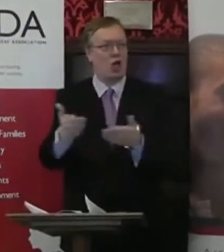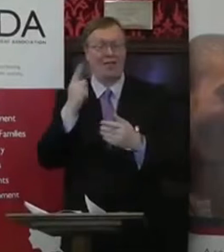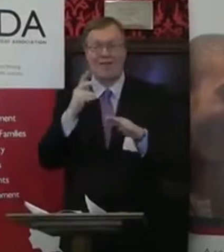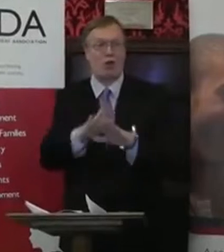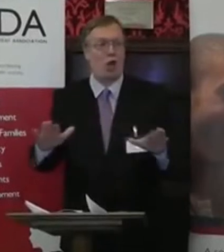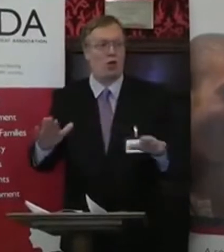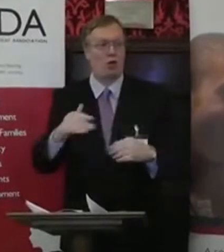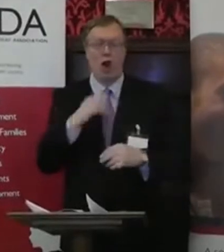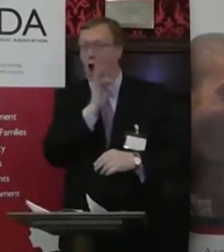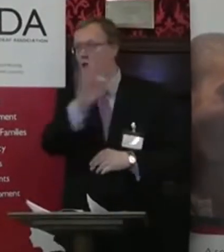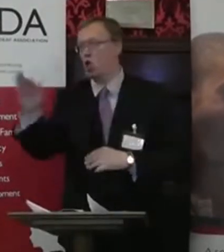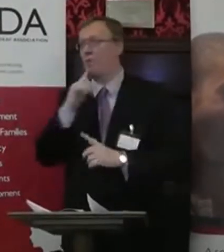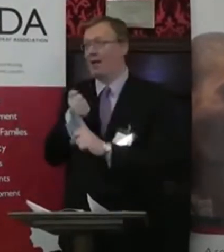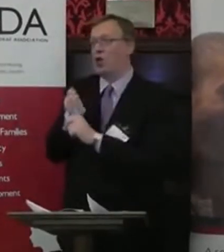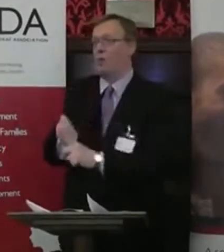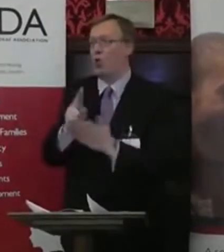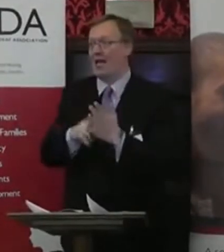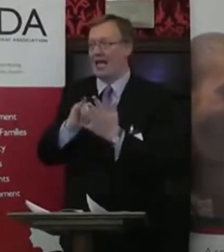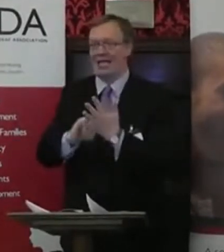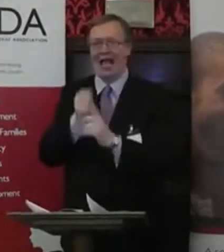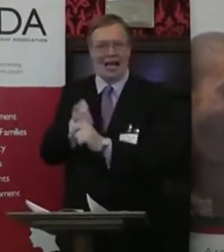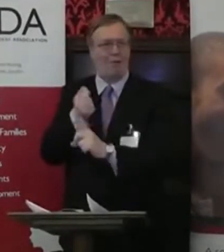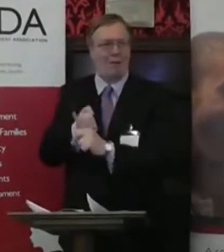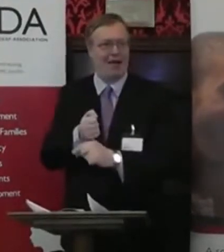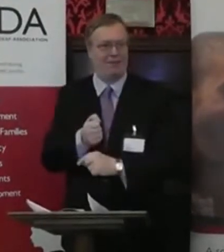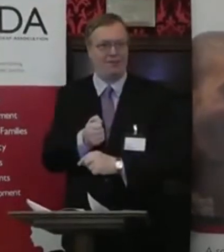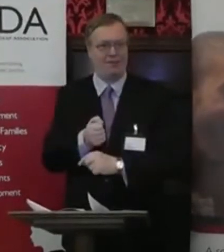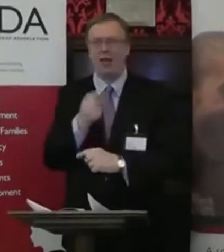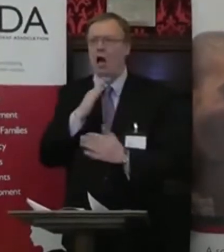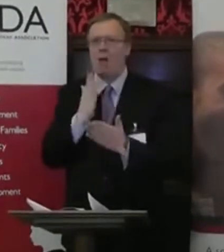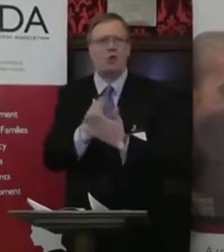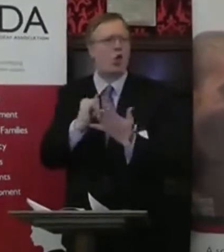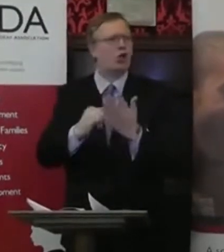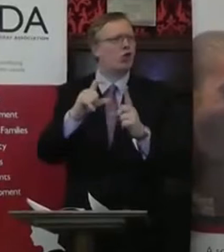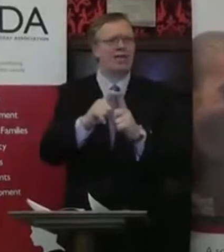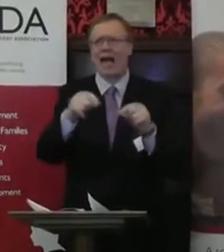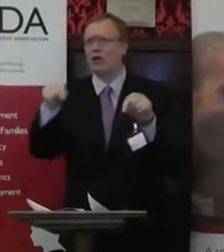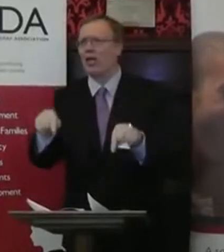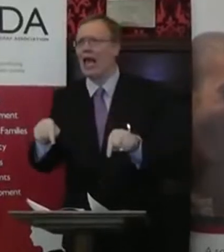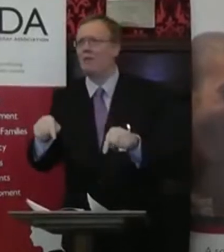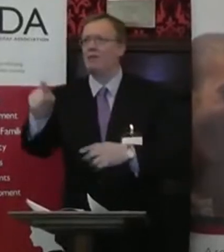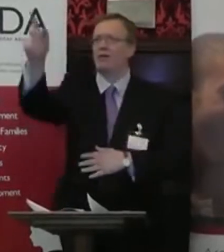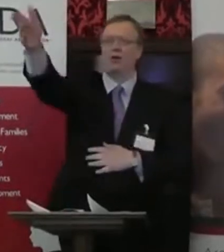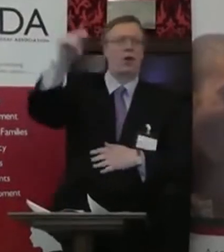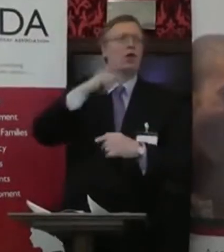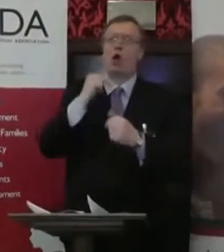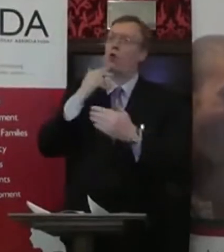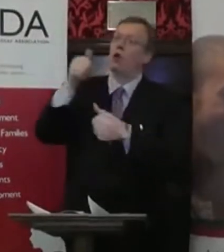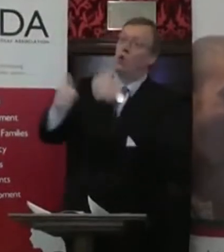to specialist services for deaf children. Please support this campaign. I'm sure that Susan Daniels is